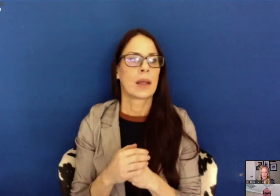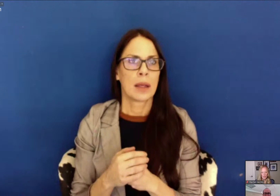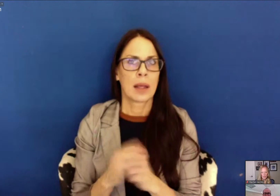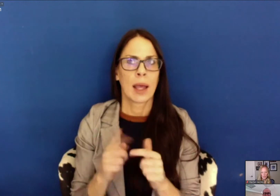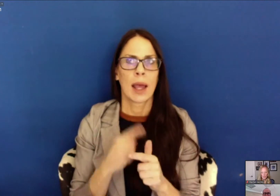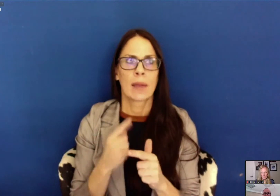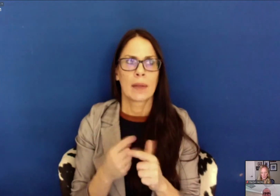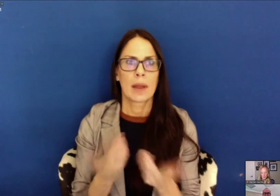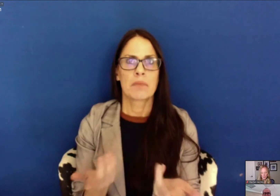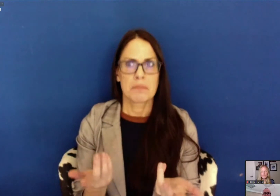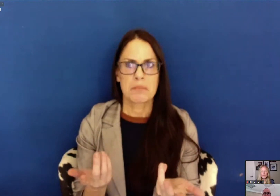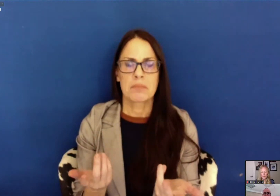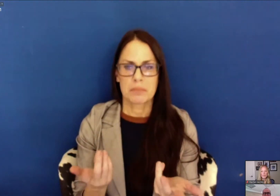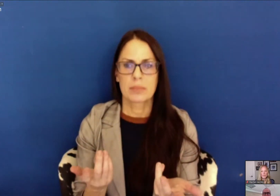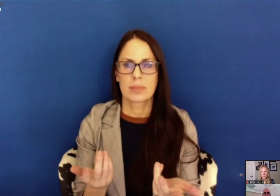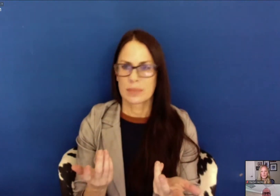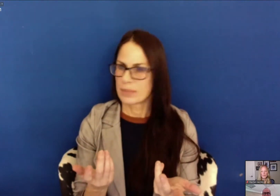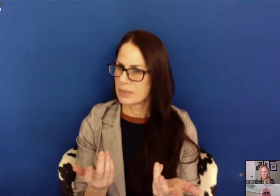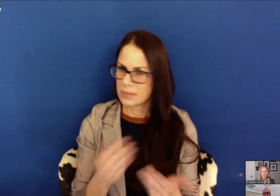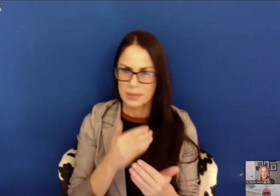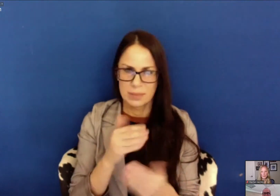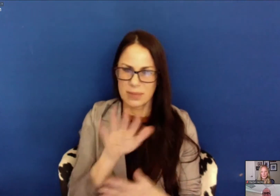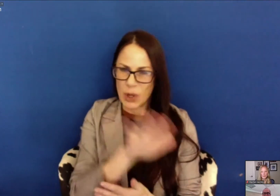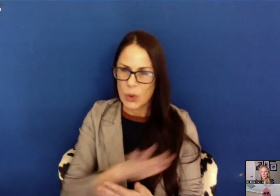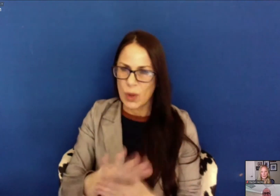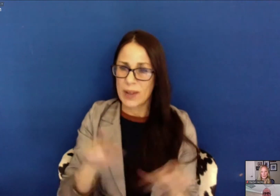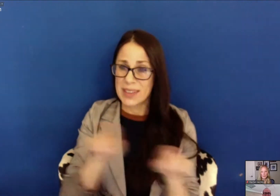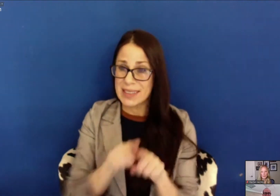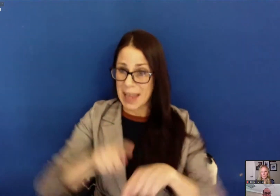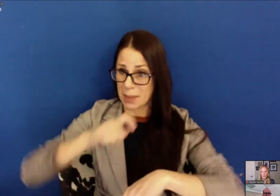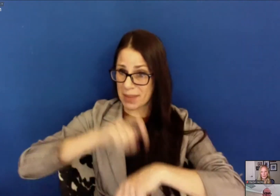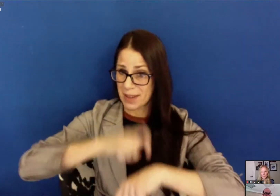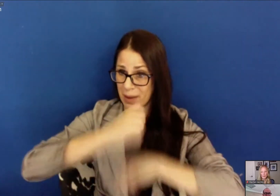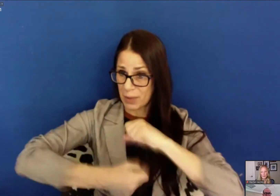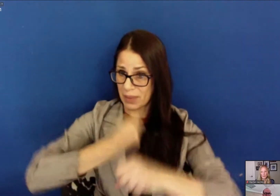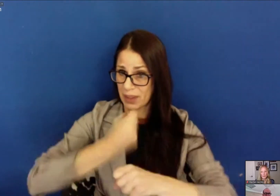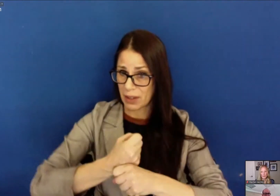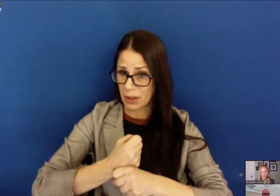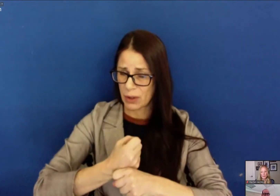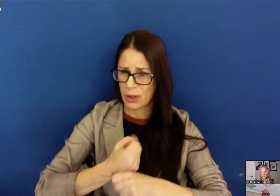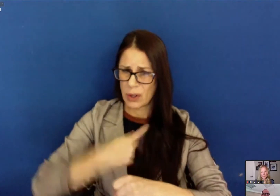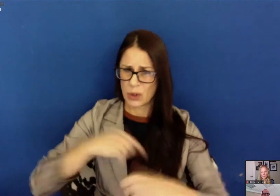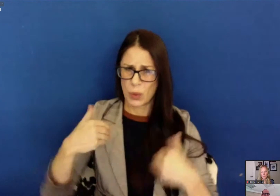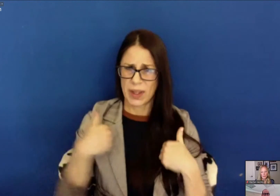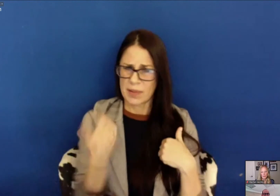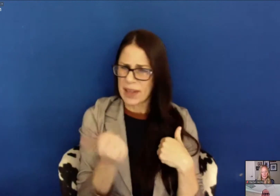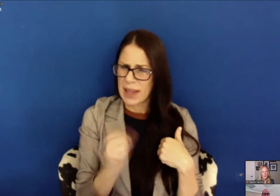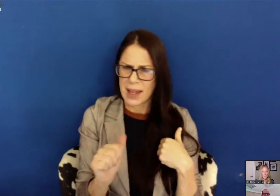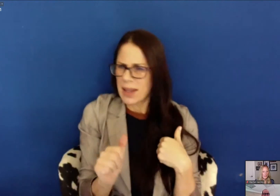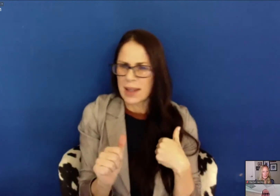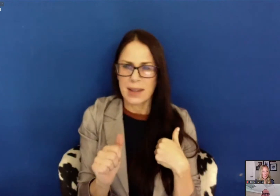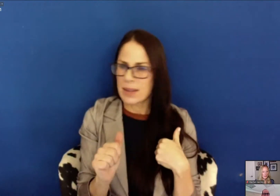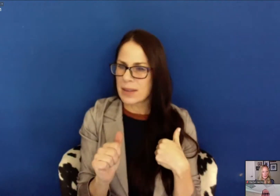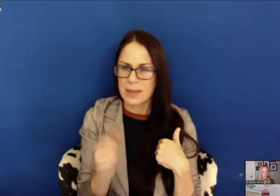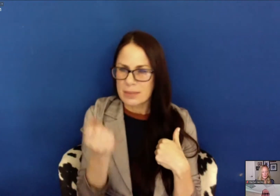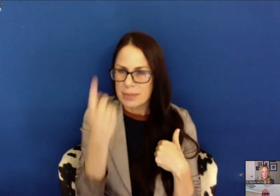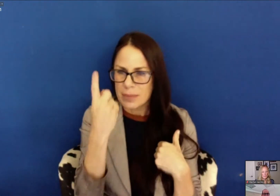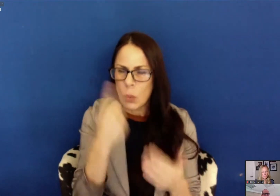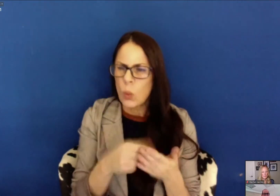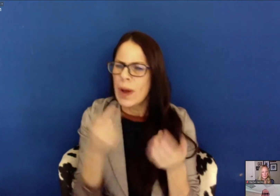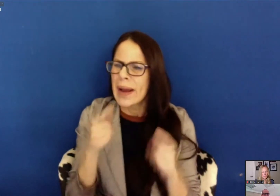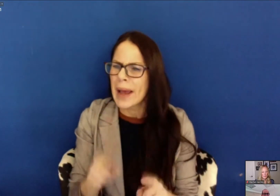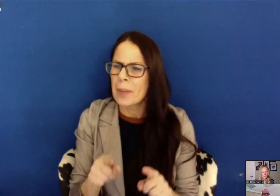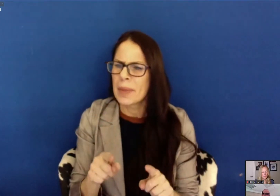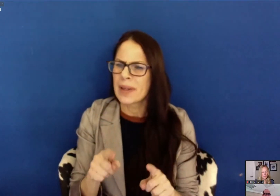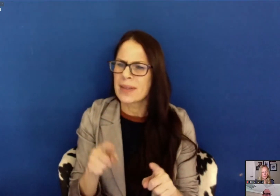at more or less the exact same time. And so I'm wondering, do we have any indication of what's happening there? Well, what happens right around December 1st